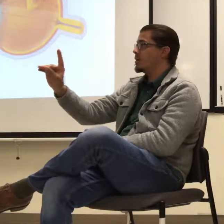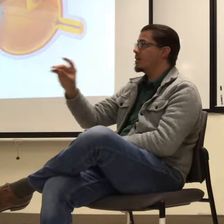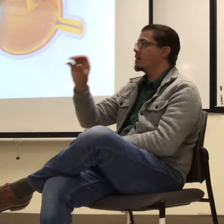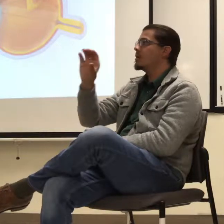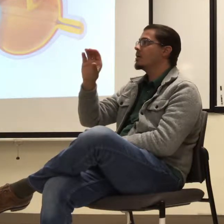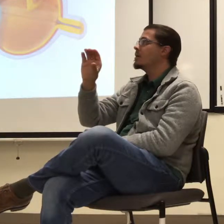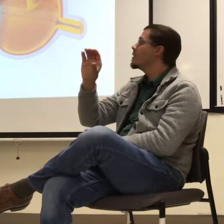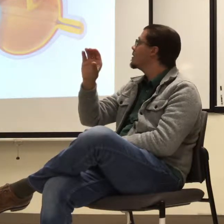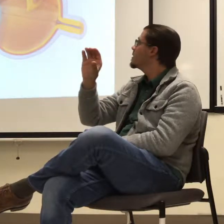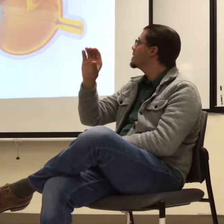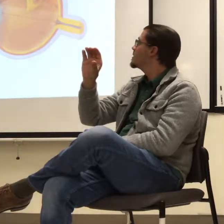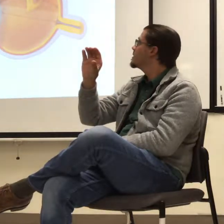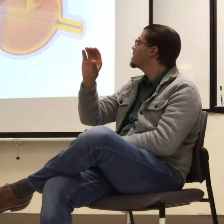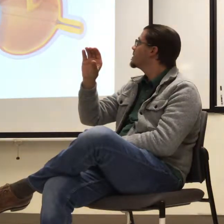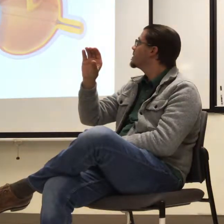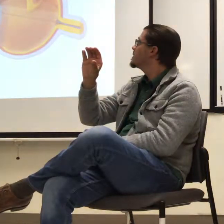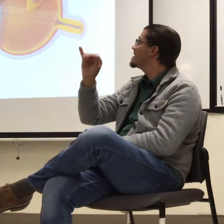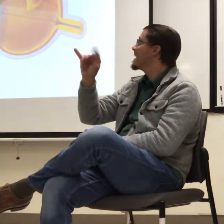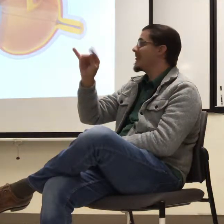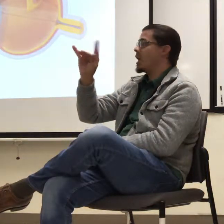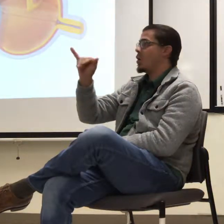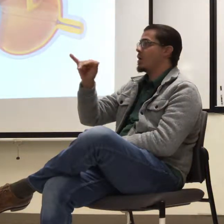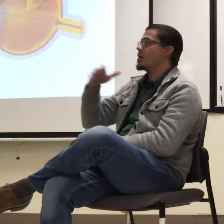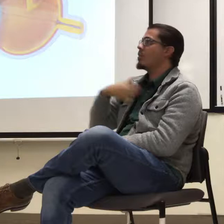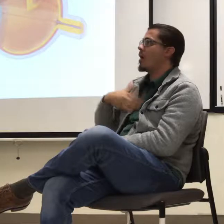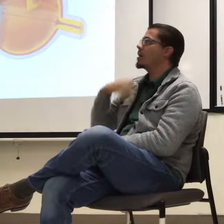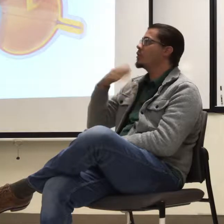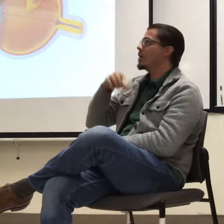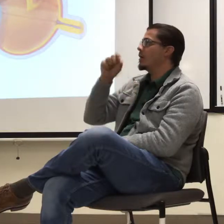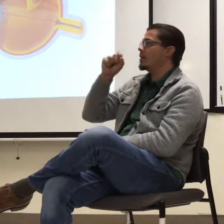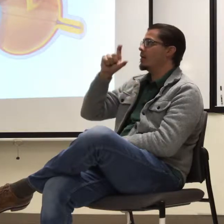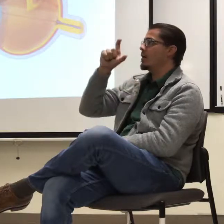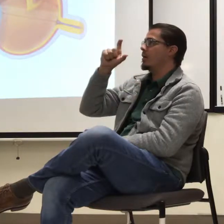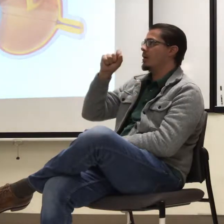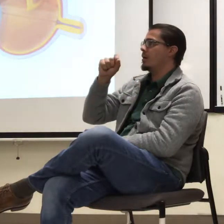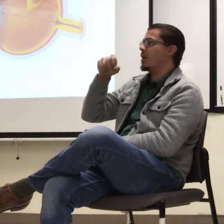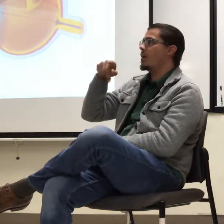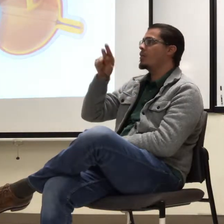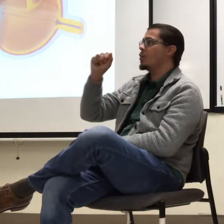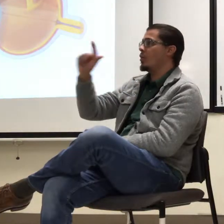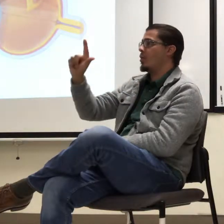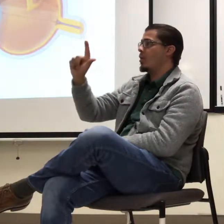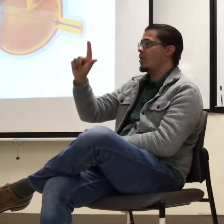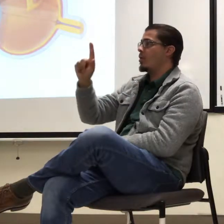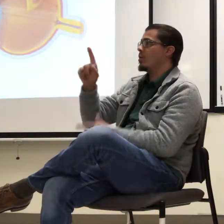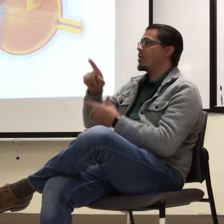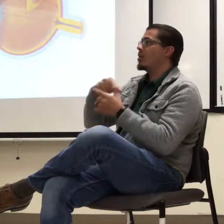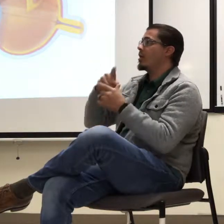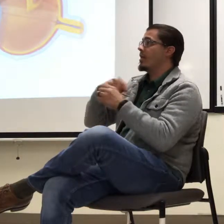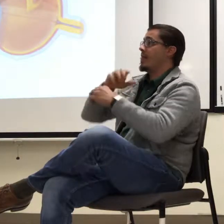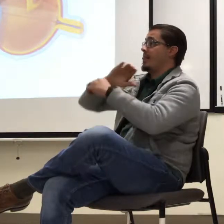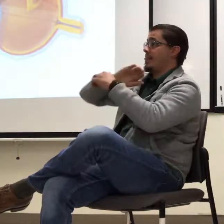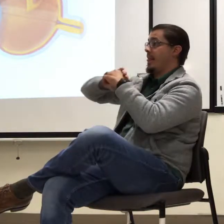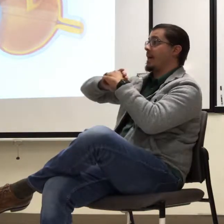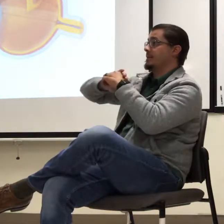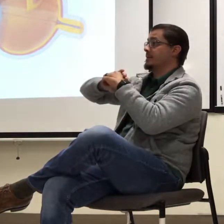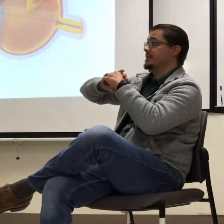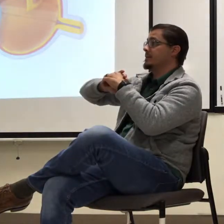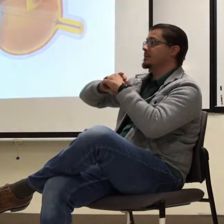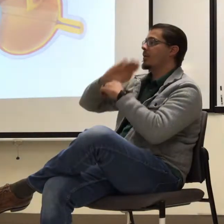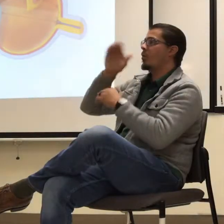ciliary body that helps you focus the lens. You can constrict or dilate your pupil. Okay. The lens will